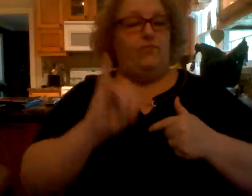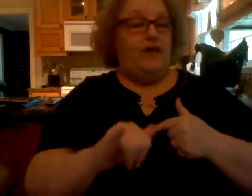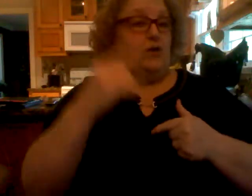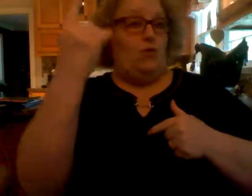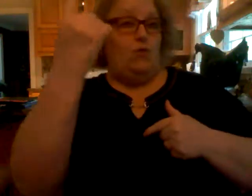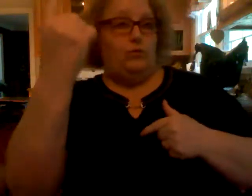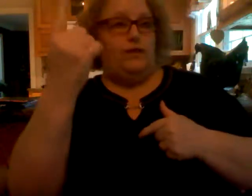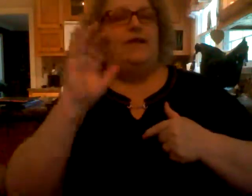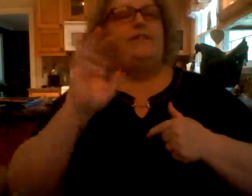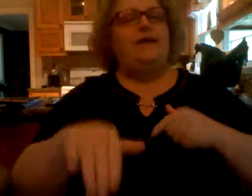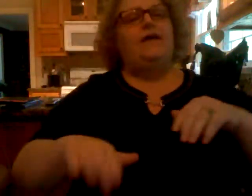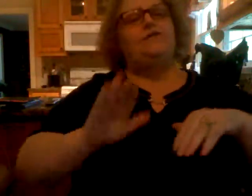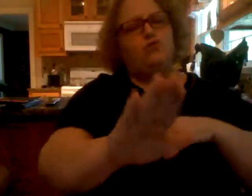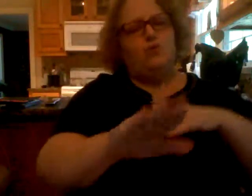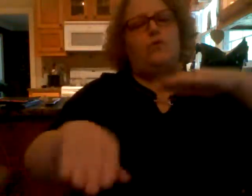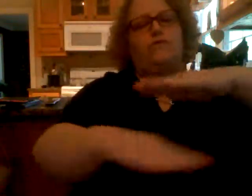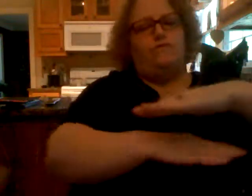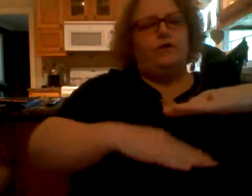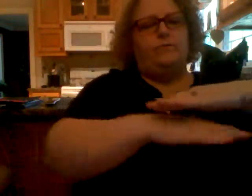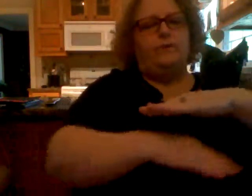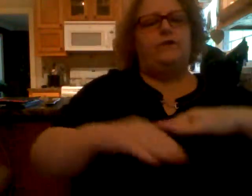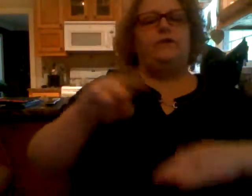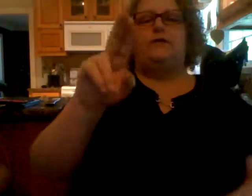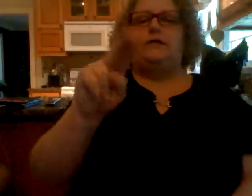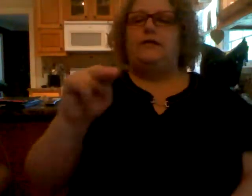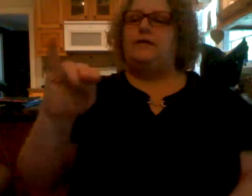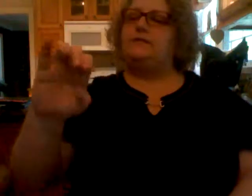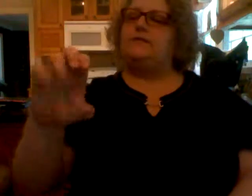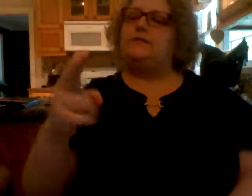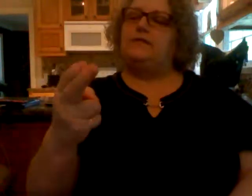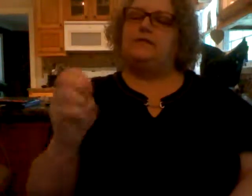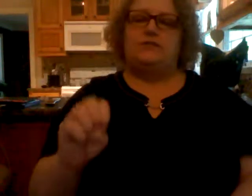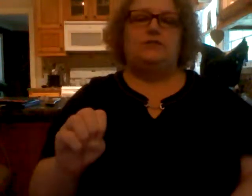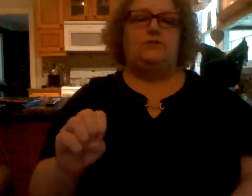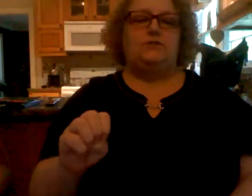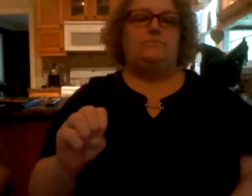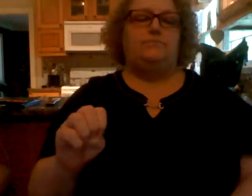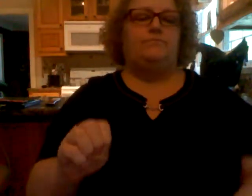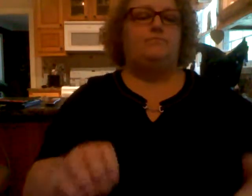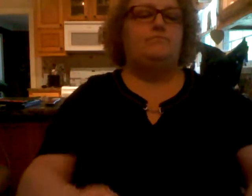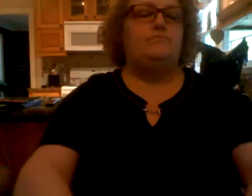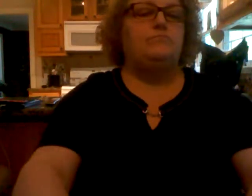Whereas a realized niche would be the actual vegetable and or fruit that you are consuming all the time,